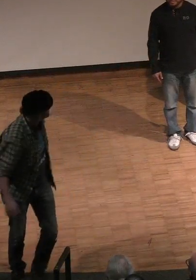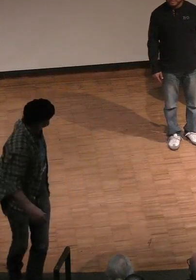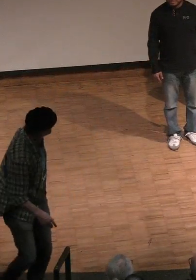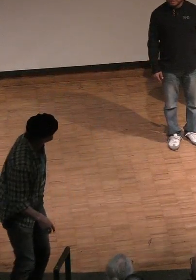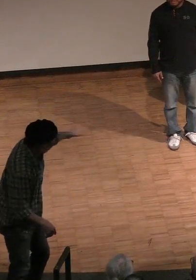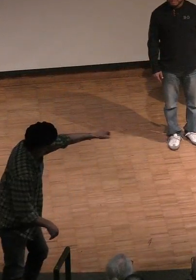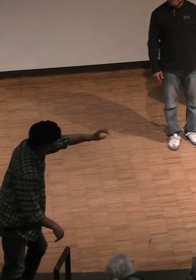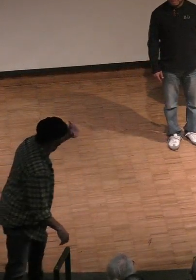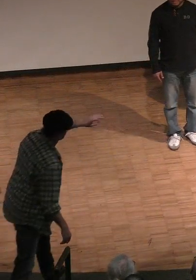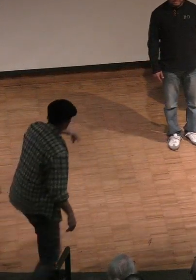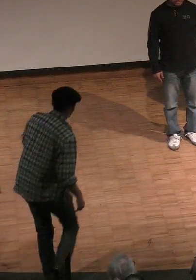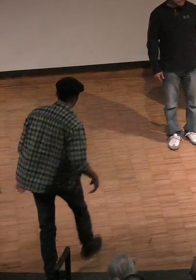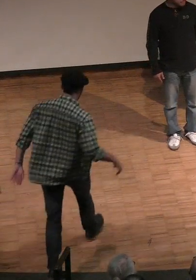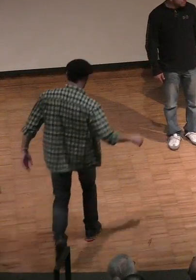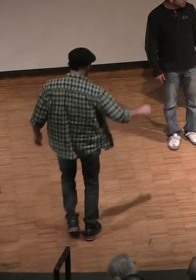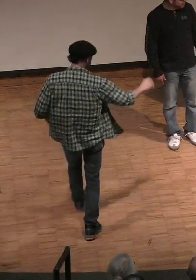Now, can you all see? Are the lights good?